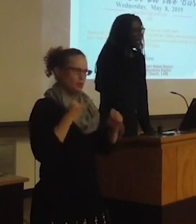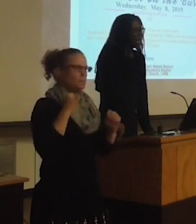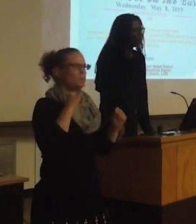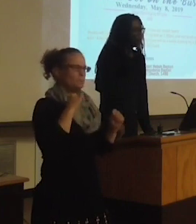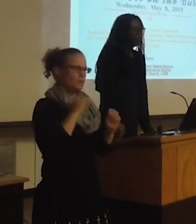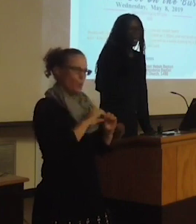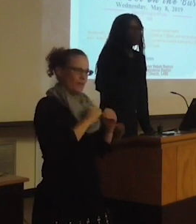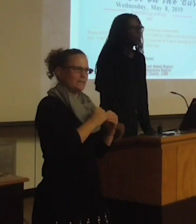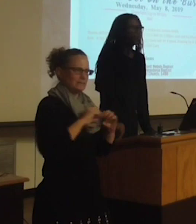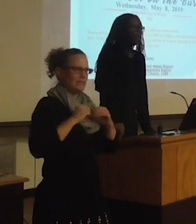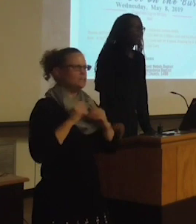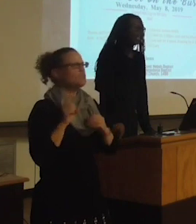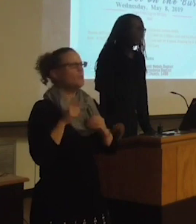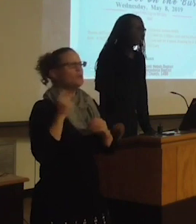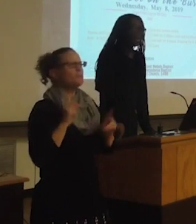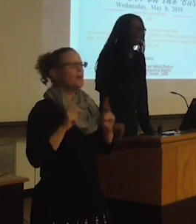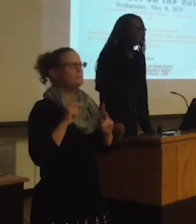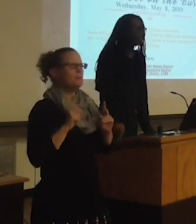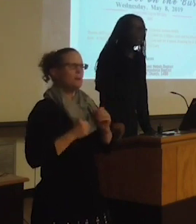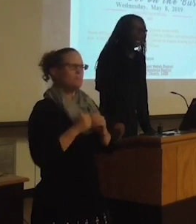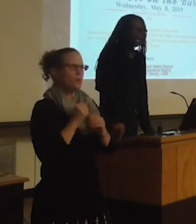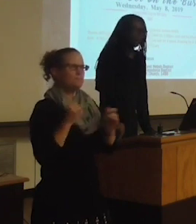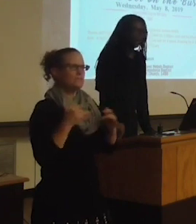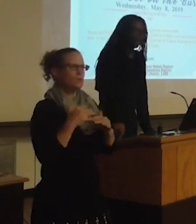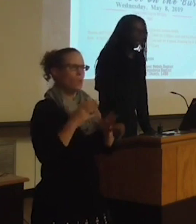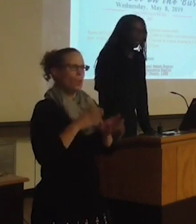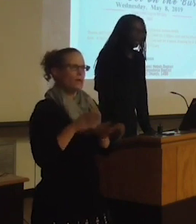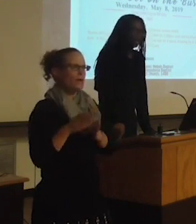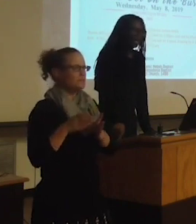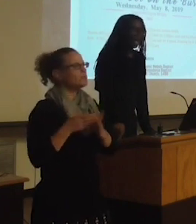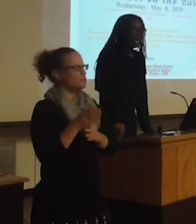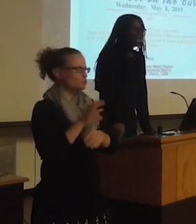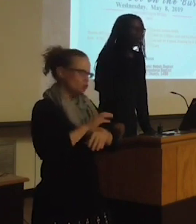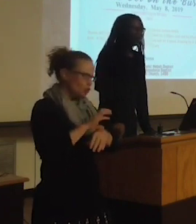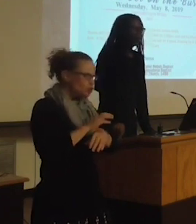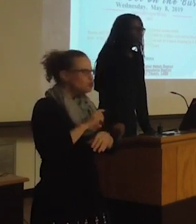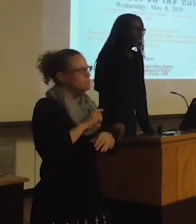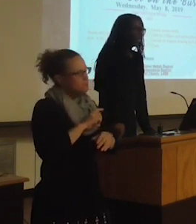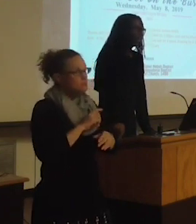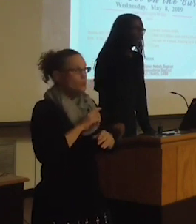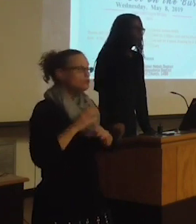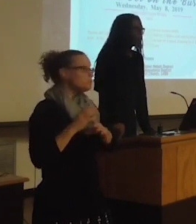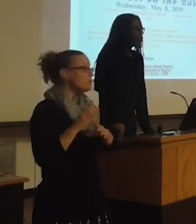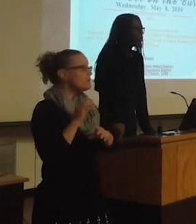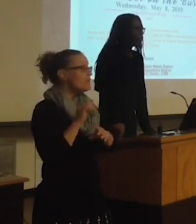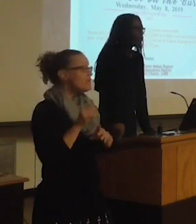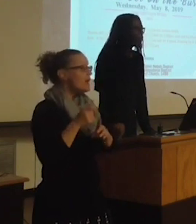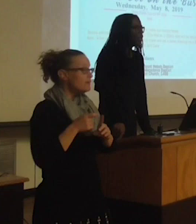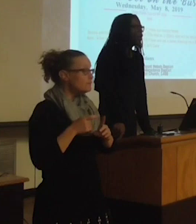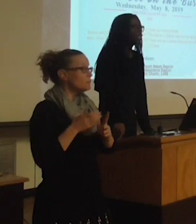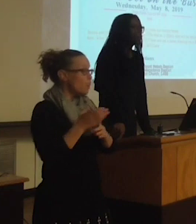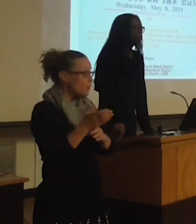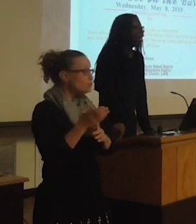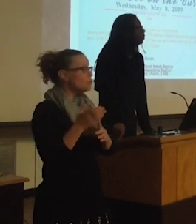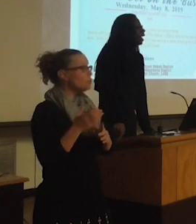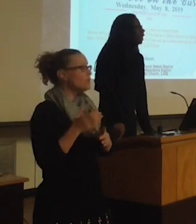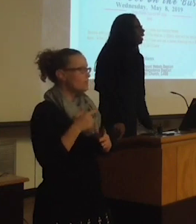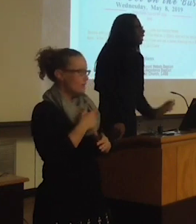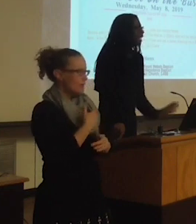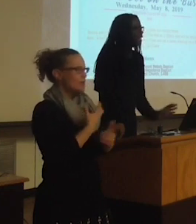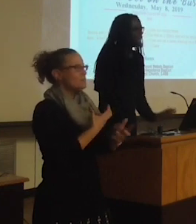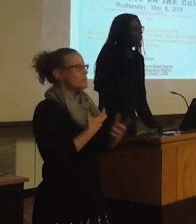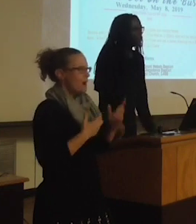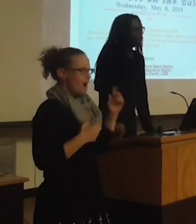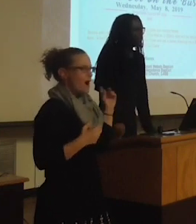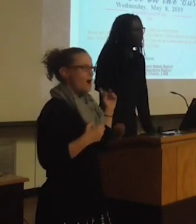centers. Where do black people primarily organize? We organize through the church. And so to prevent this measure from going through, they wanted to frame